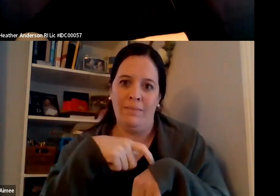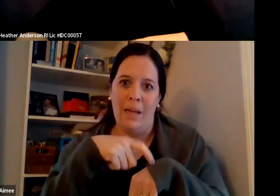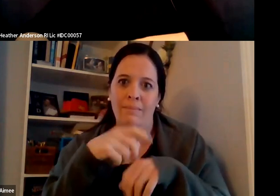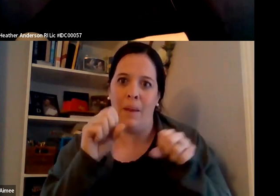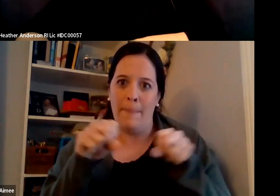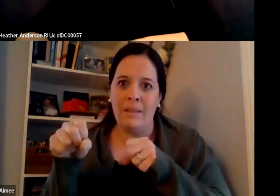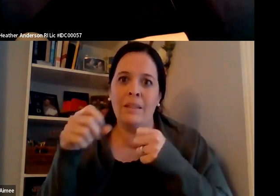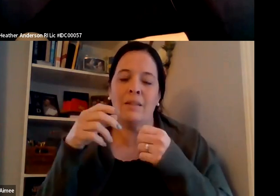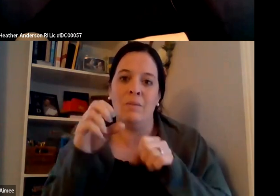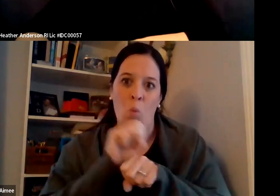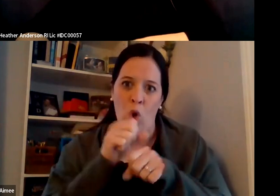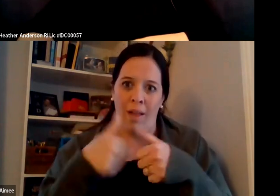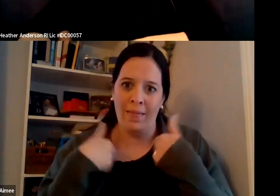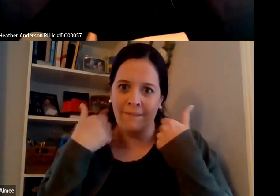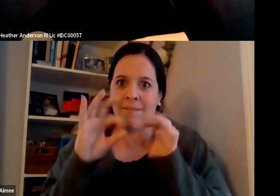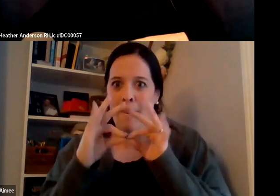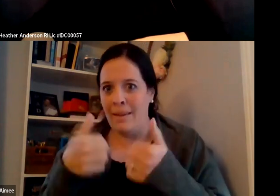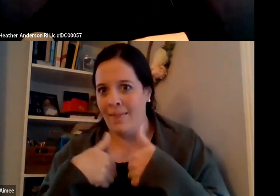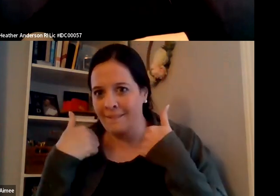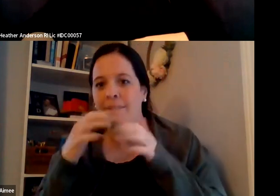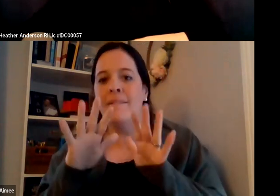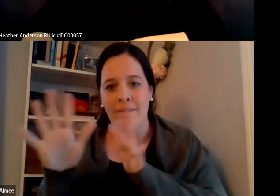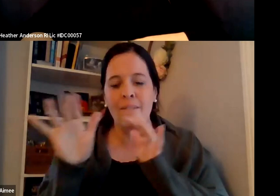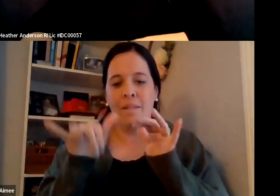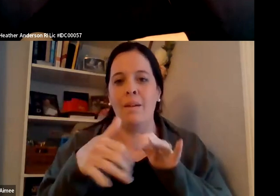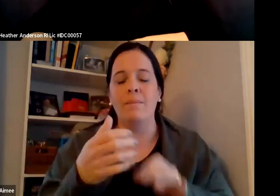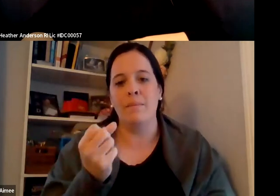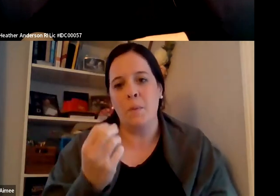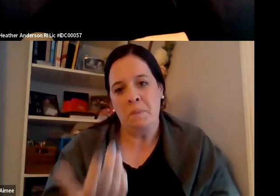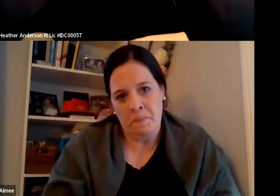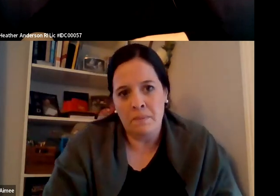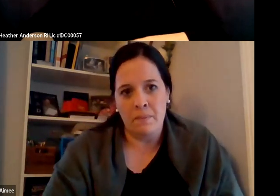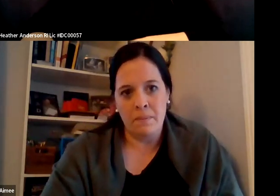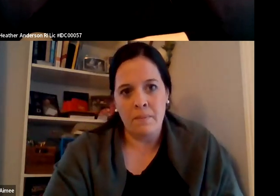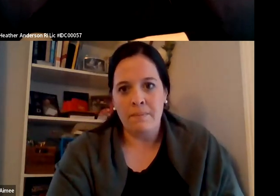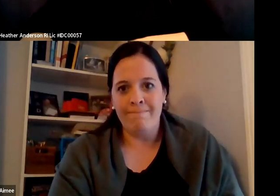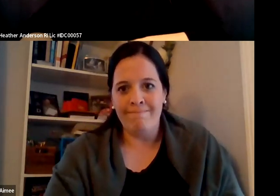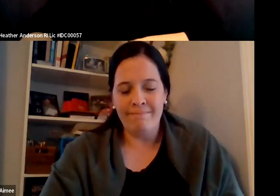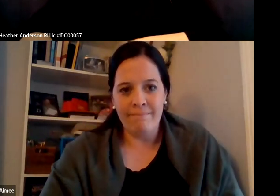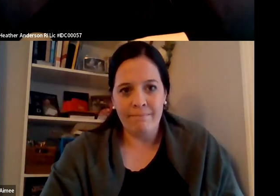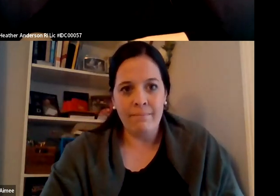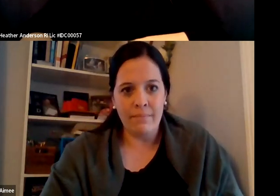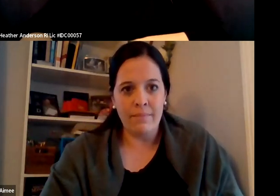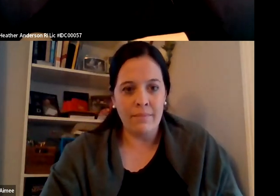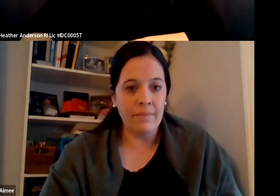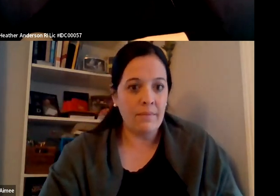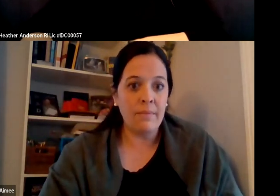about, our time and our abilities and the work life and family life, so that's where I'm coming from.